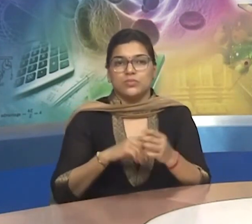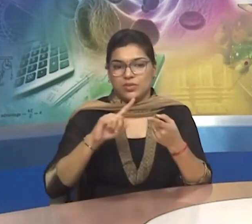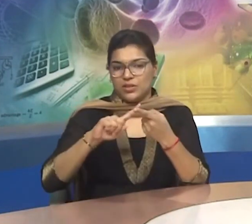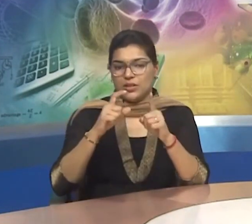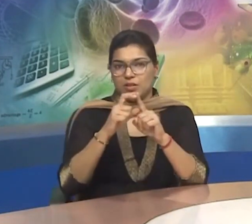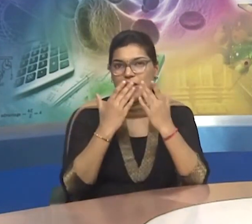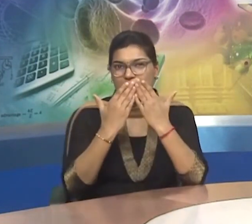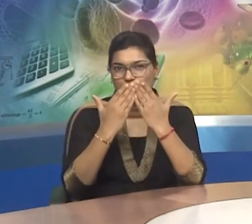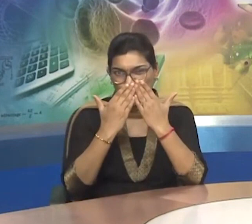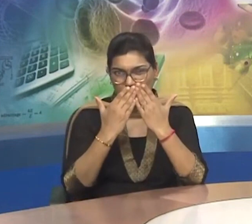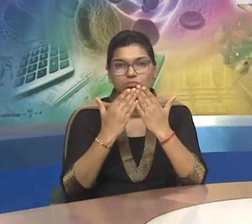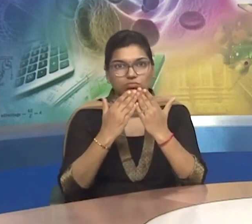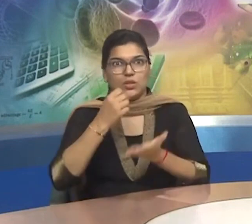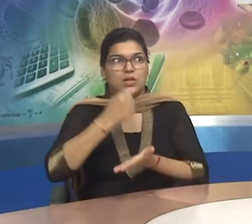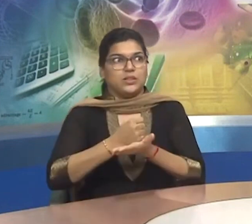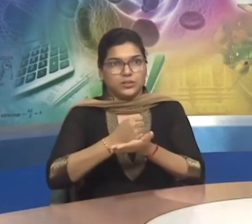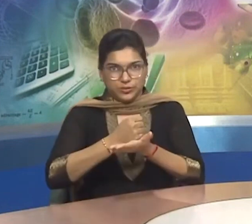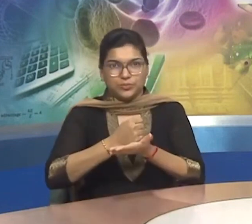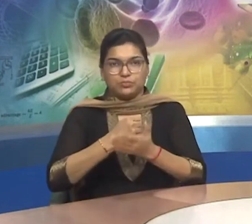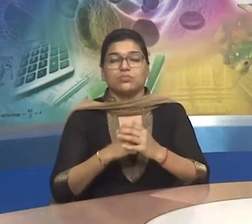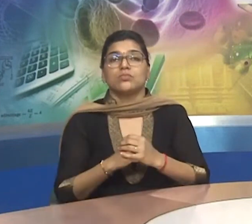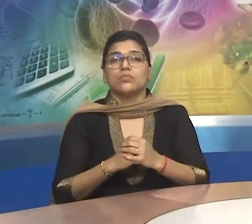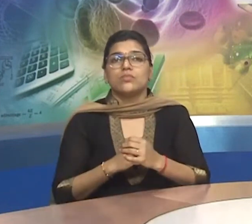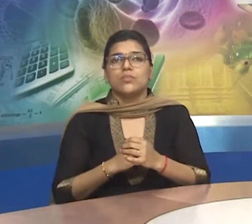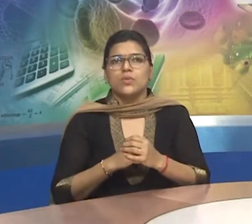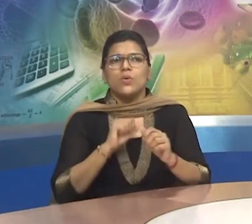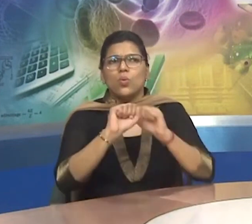Now, this is a right to education.